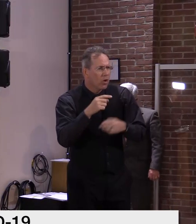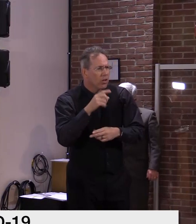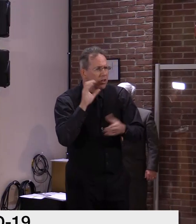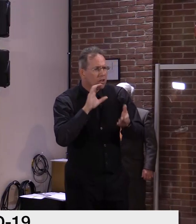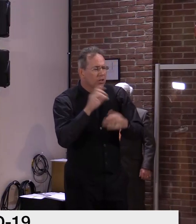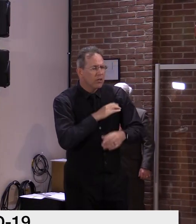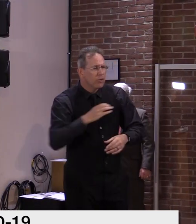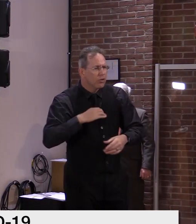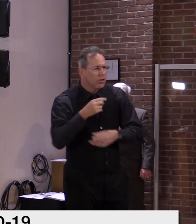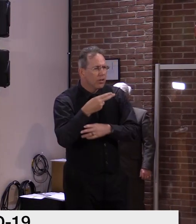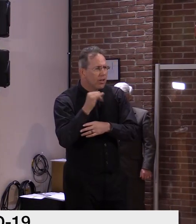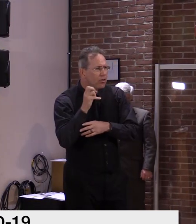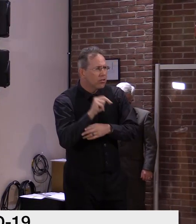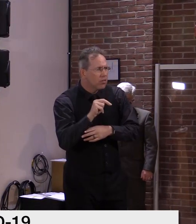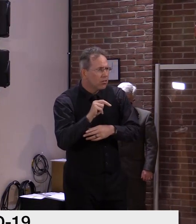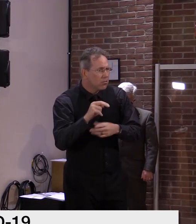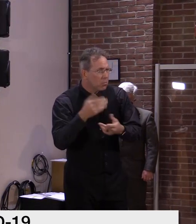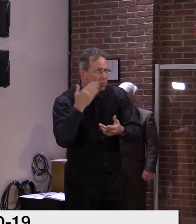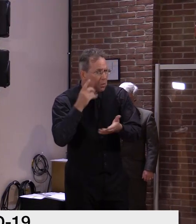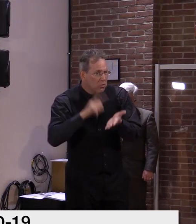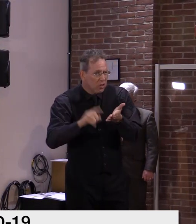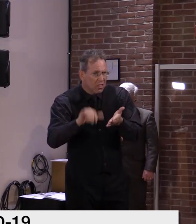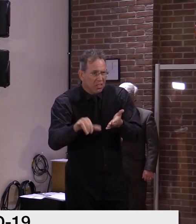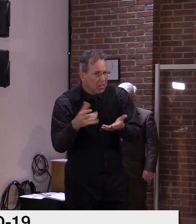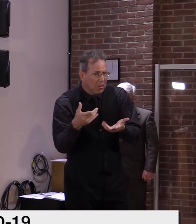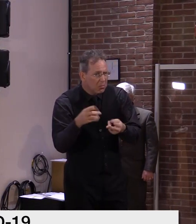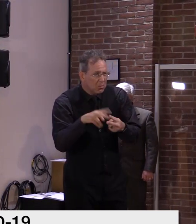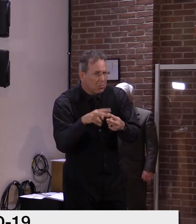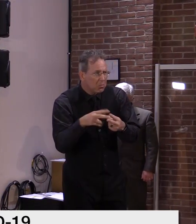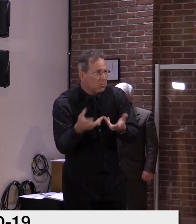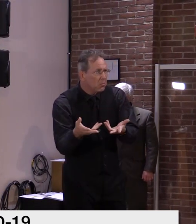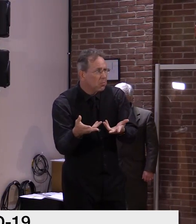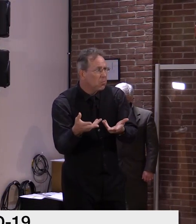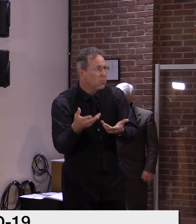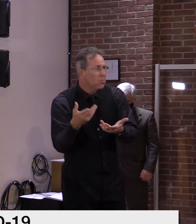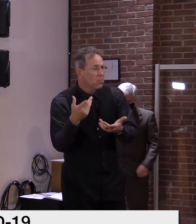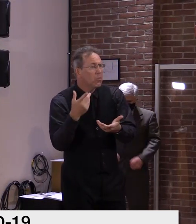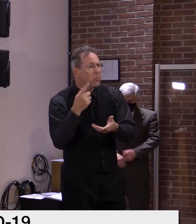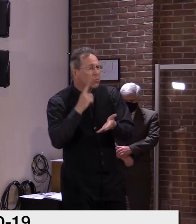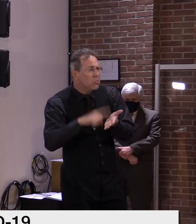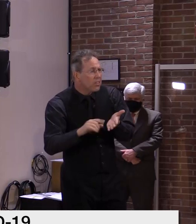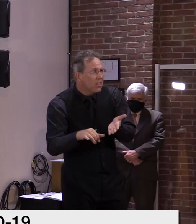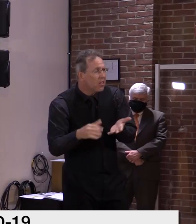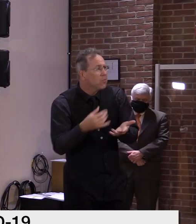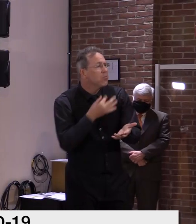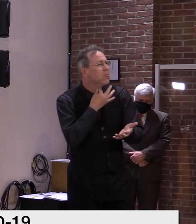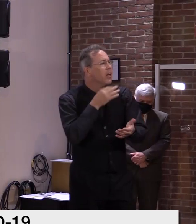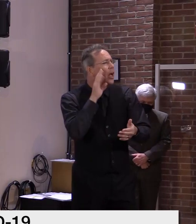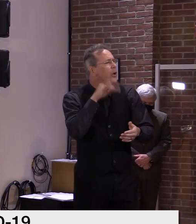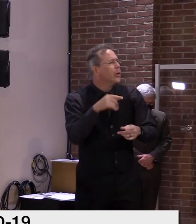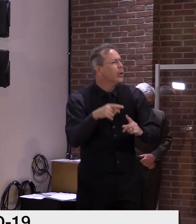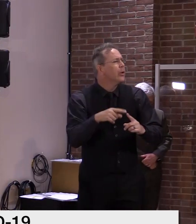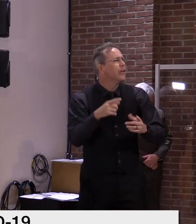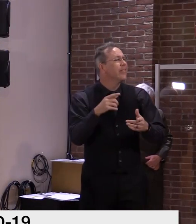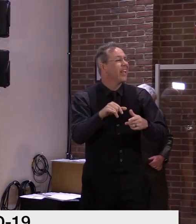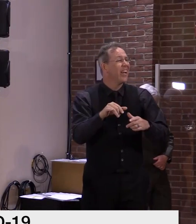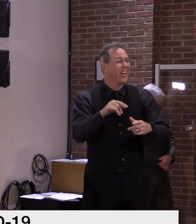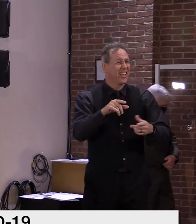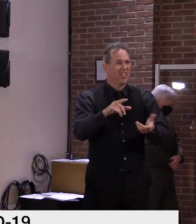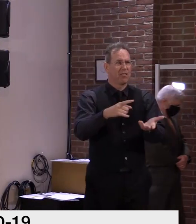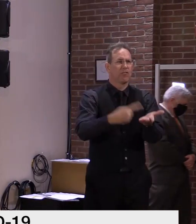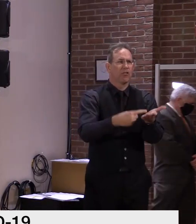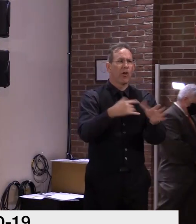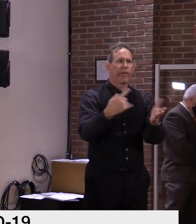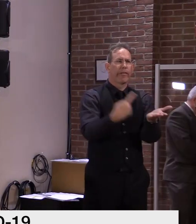already done this, but again, I think this is going to be a discussion probably on a